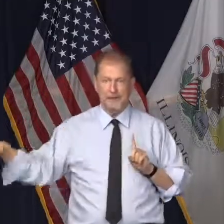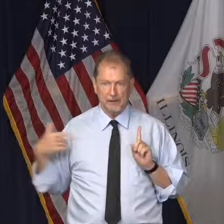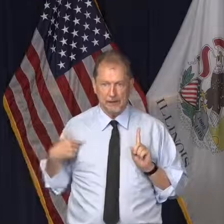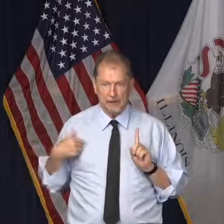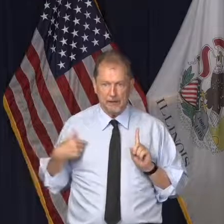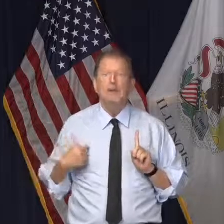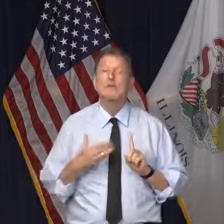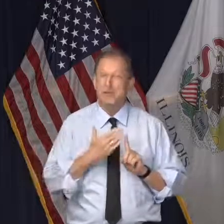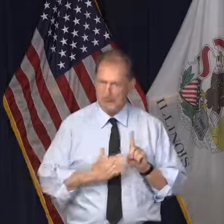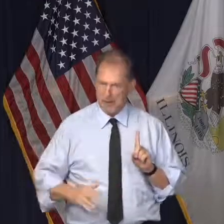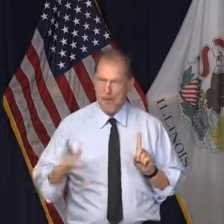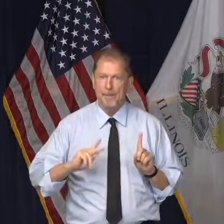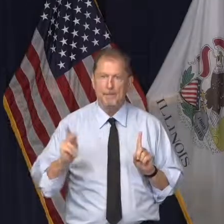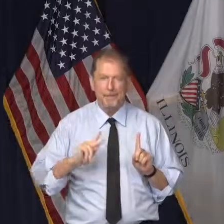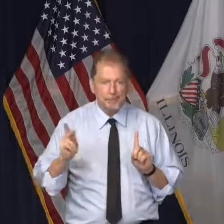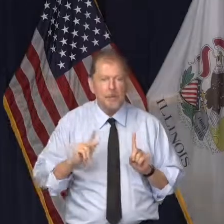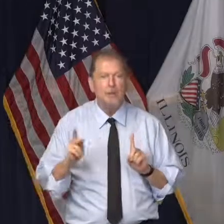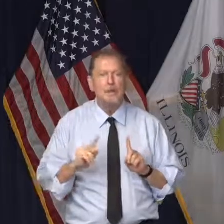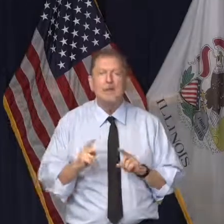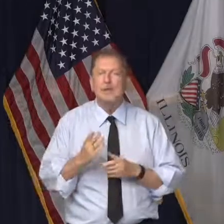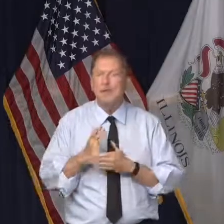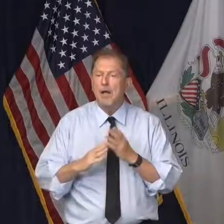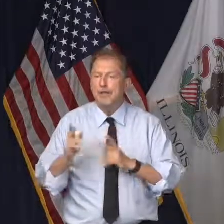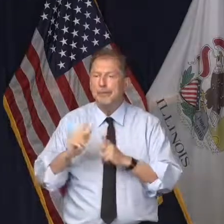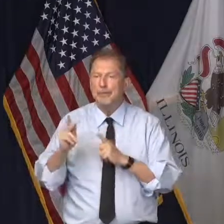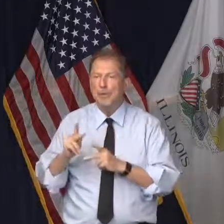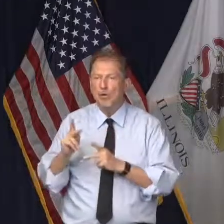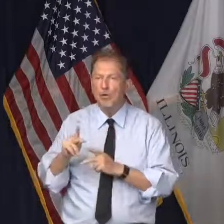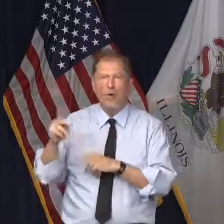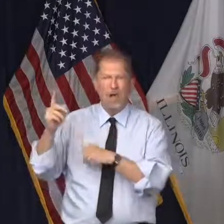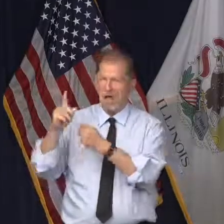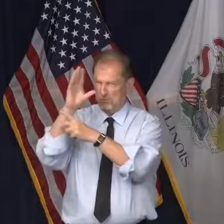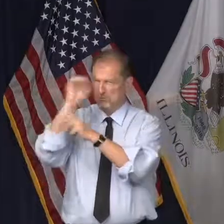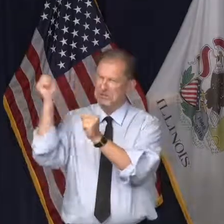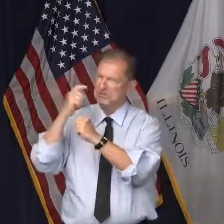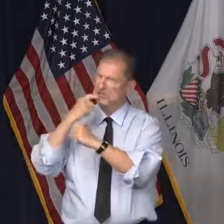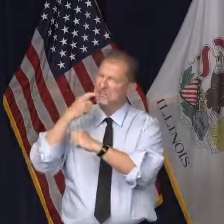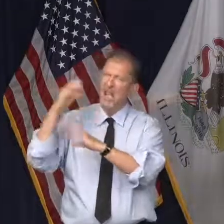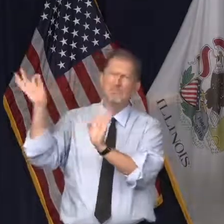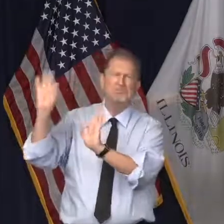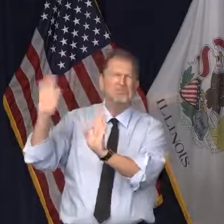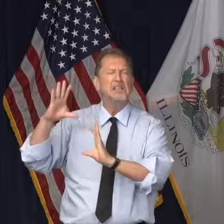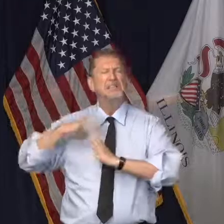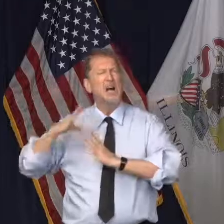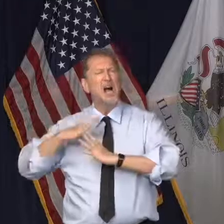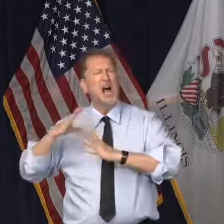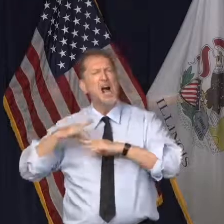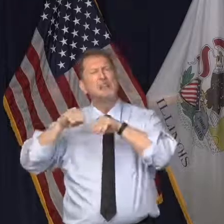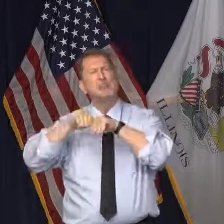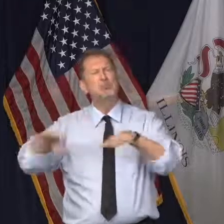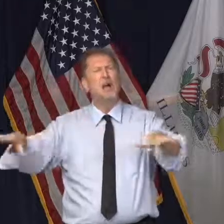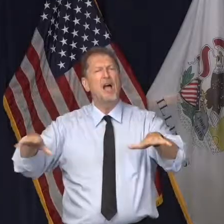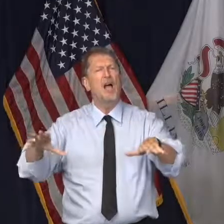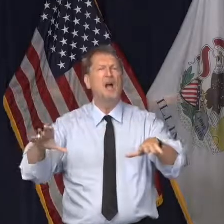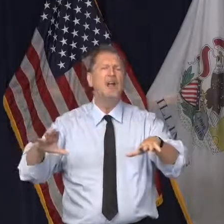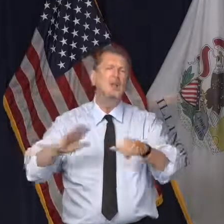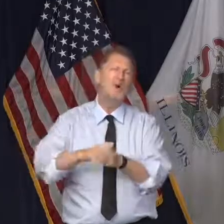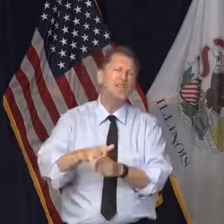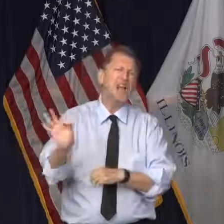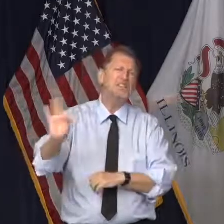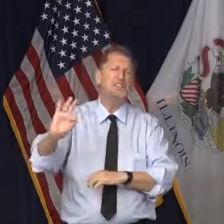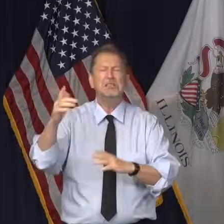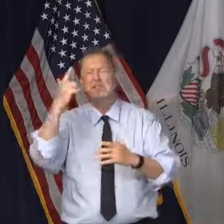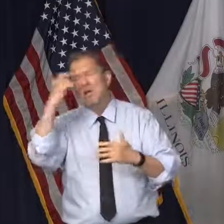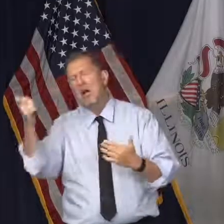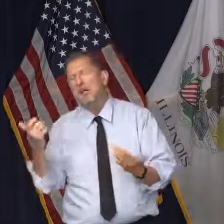are people, particularly followers of the president, who believe that that's true, that it's okay to spread COVID-19 because, hey, if you're